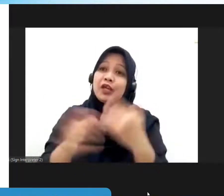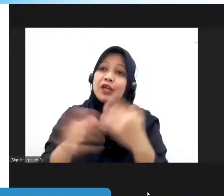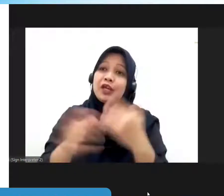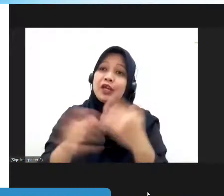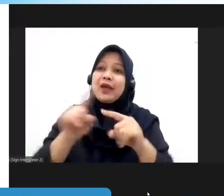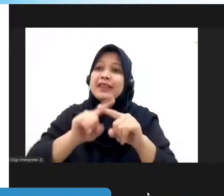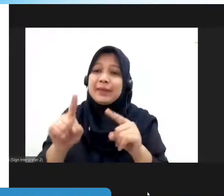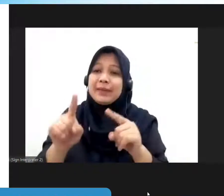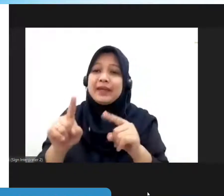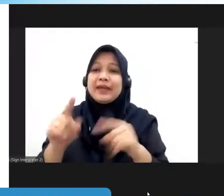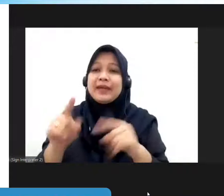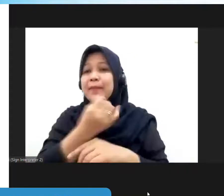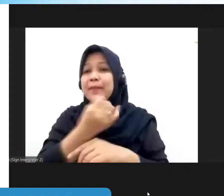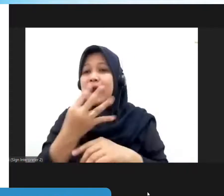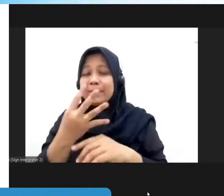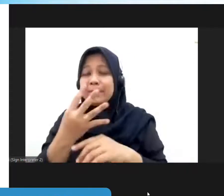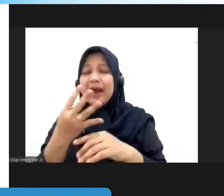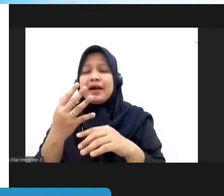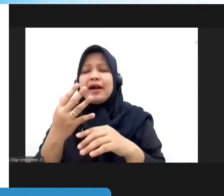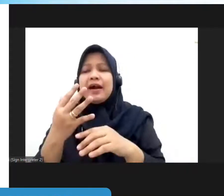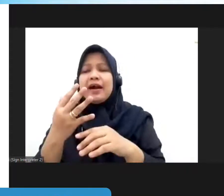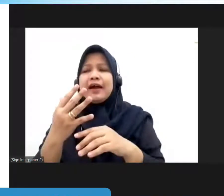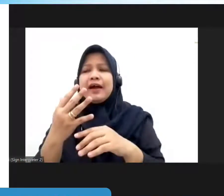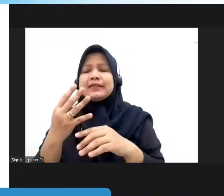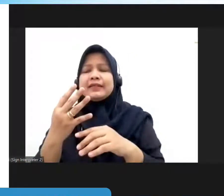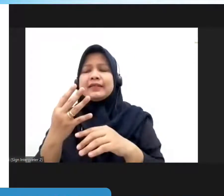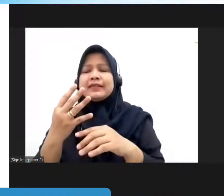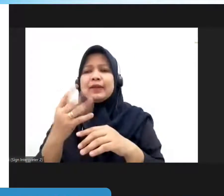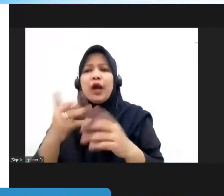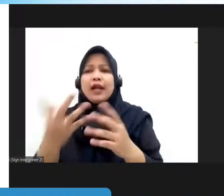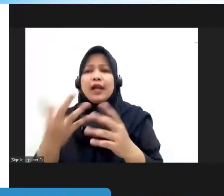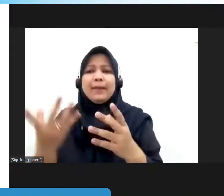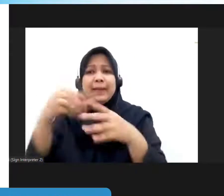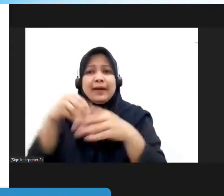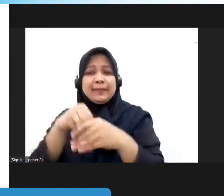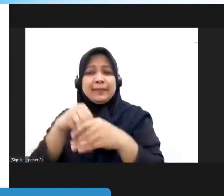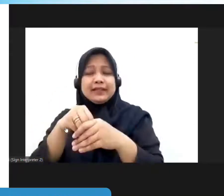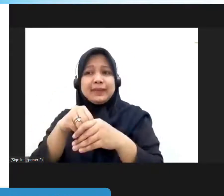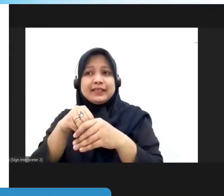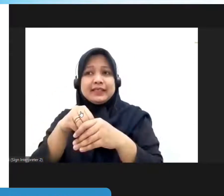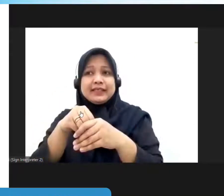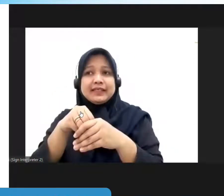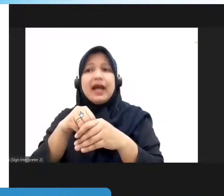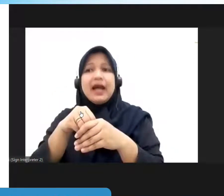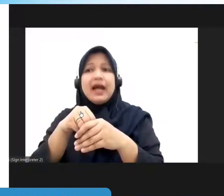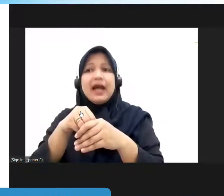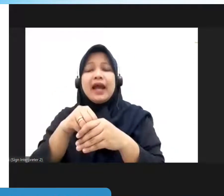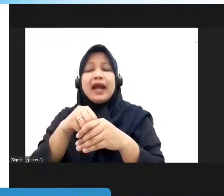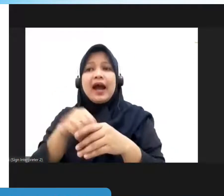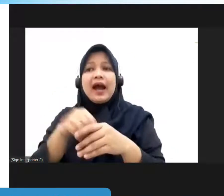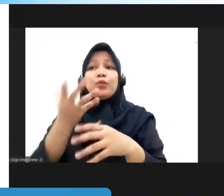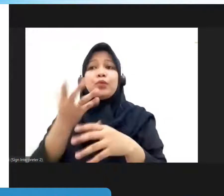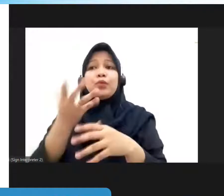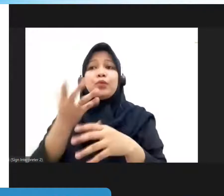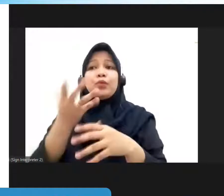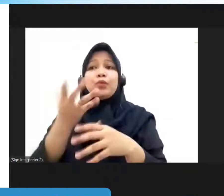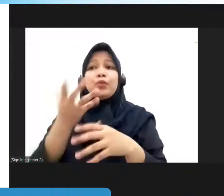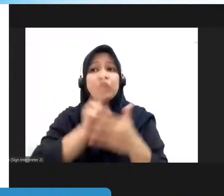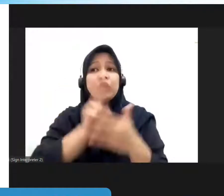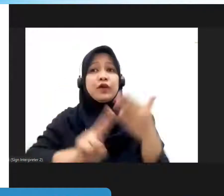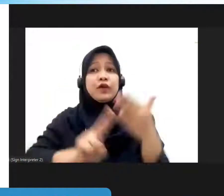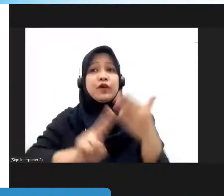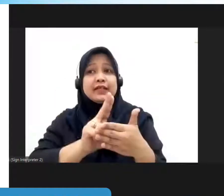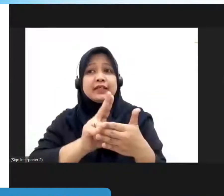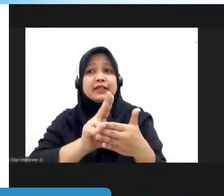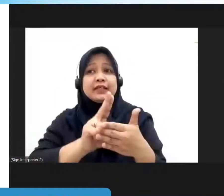So I echoing with what Mihai said about working with the university, and I believe that there is one question there